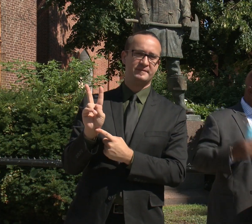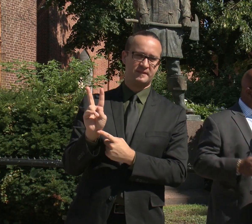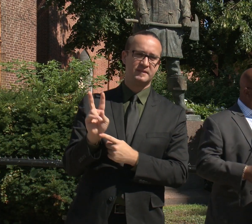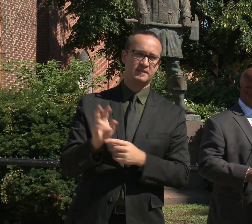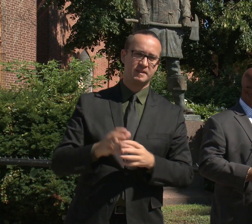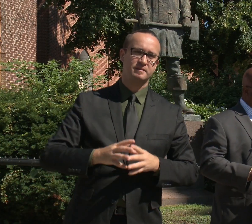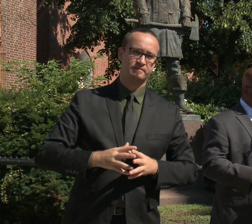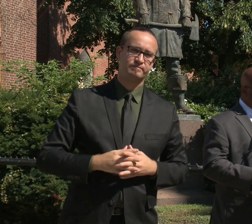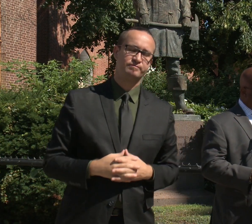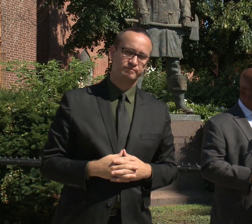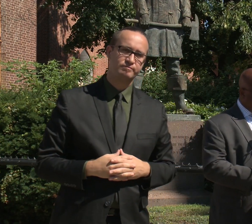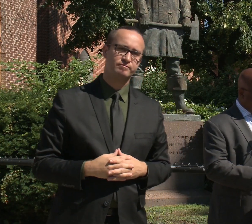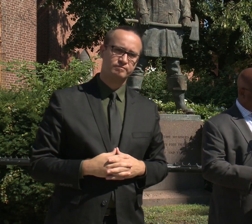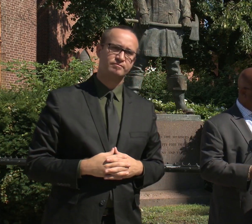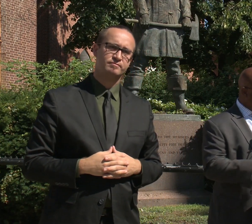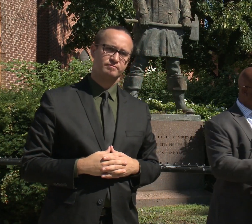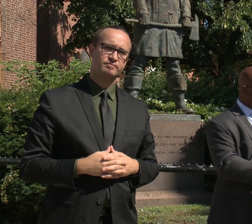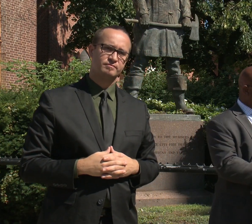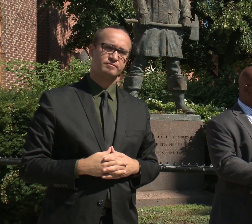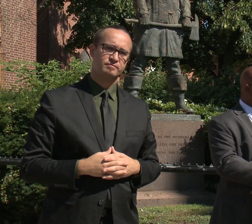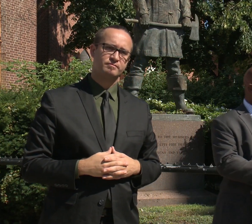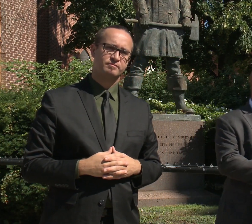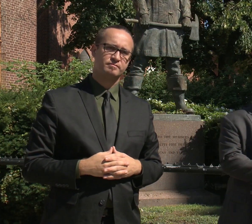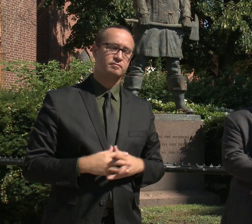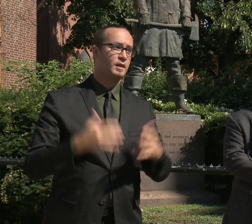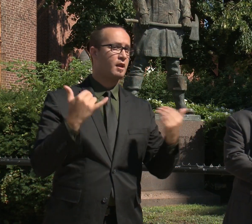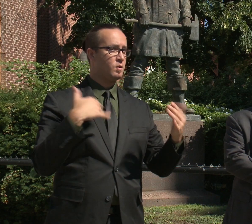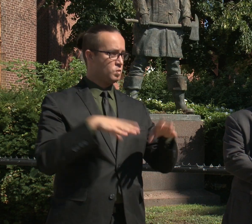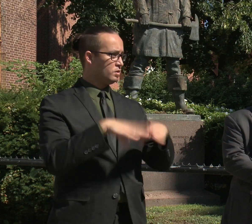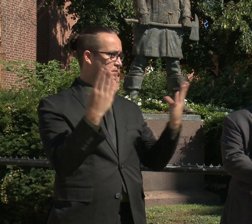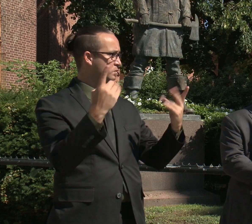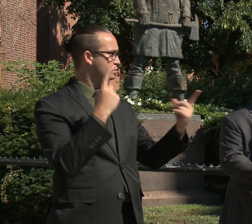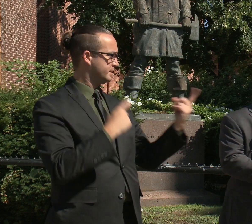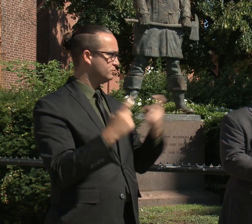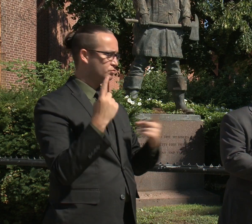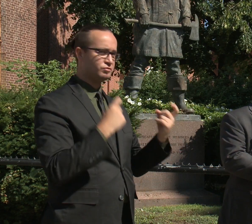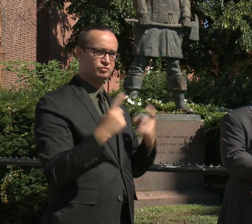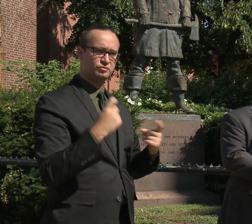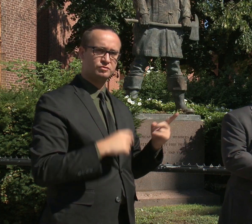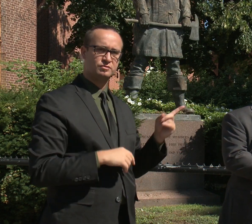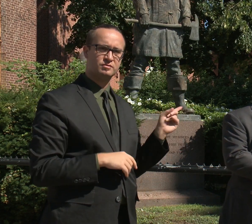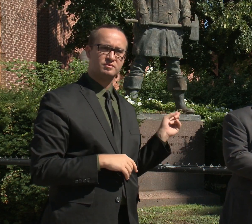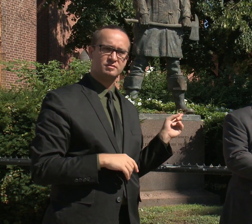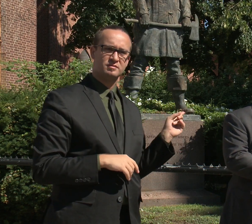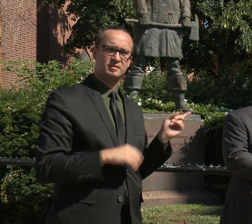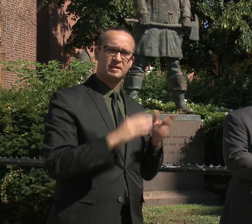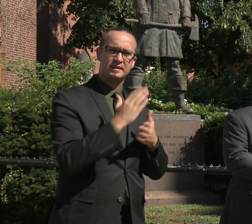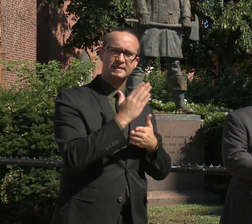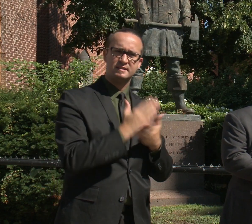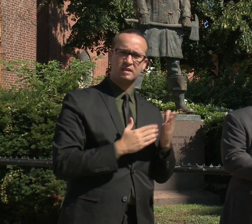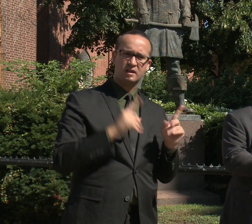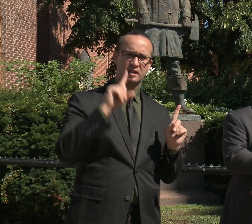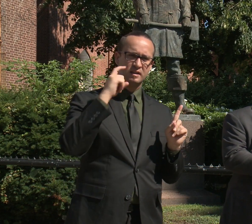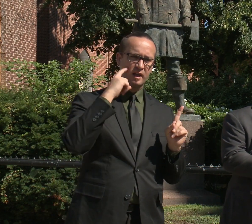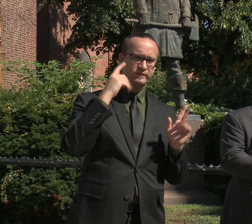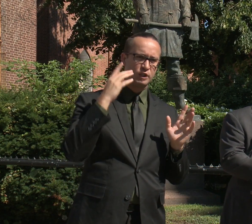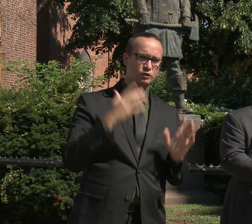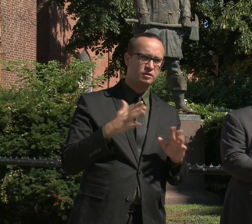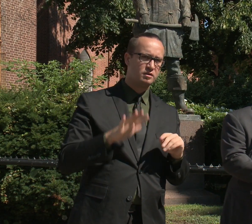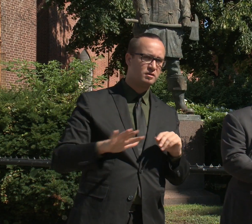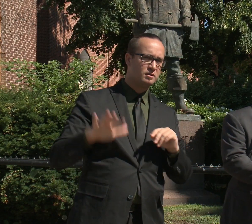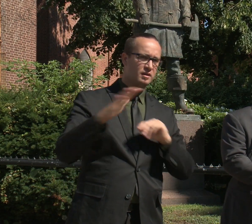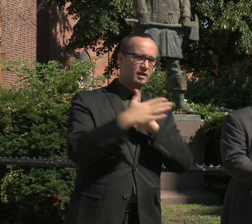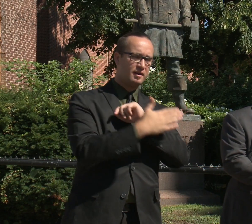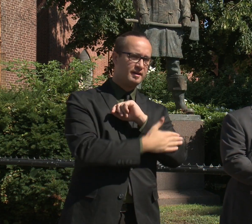Thank you, Mr. Moore. Now we'll take a few questions. Mayor, some mayors and governors around the country have